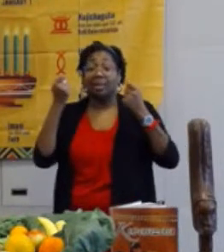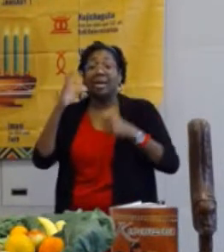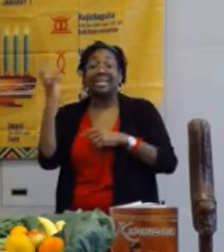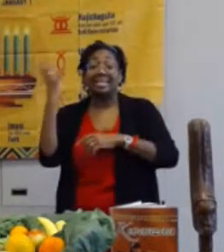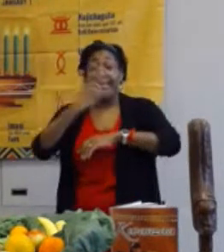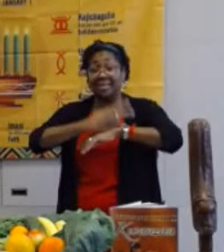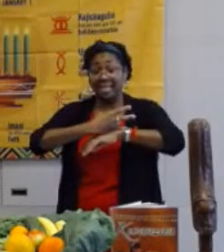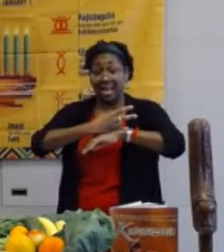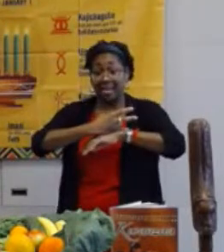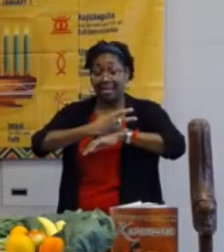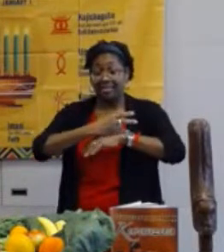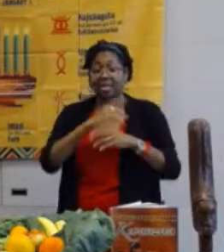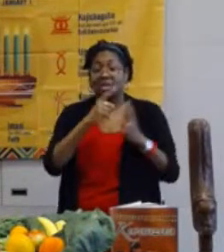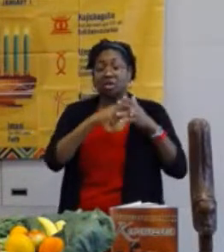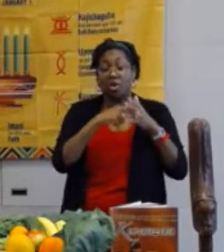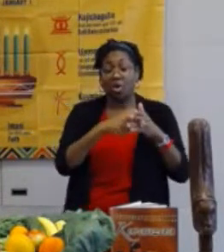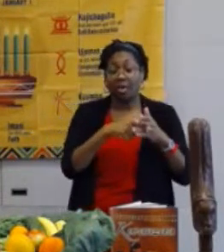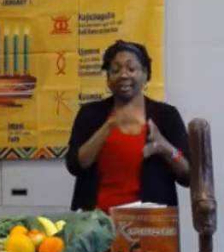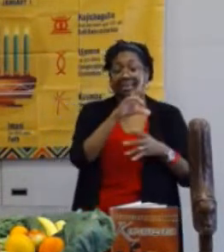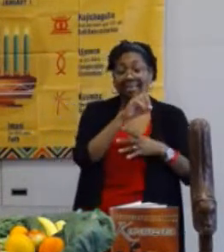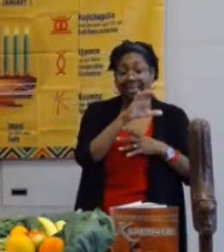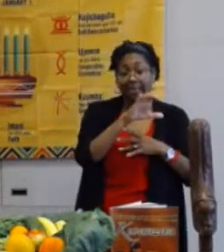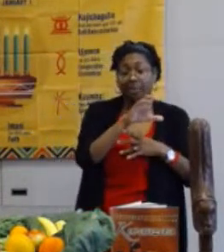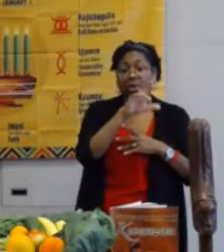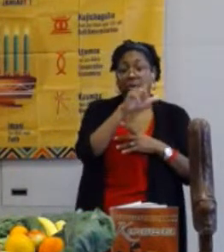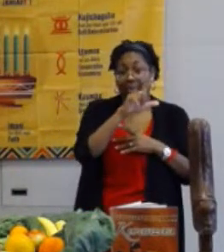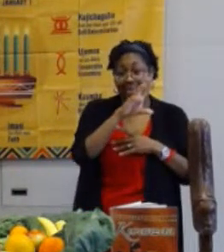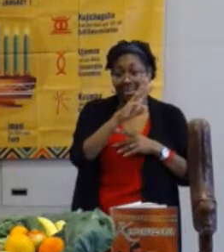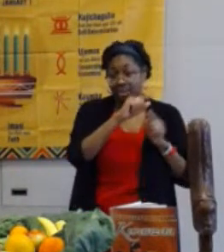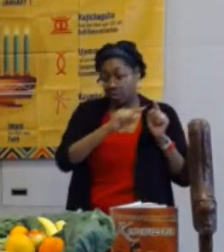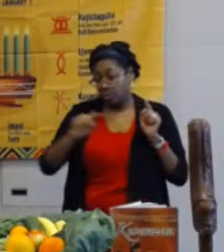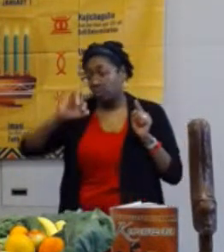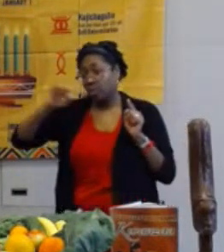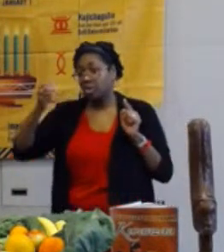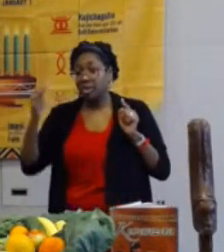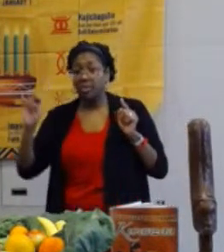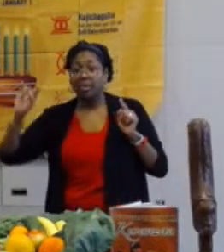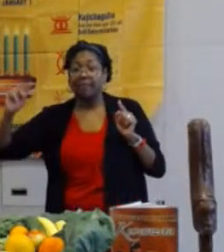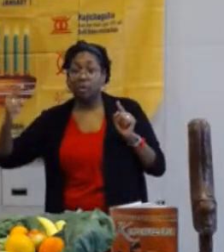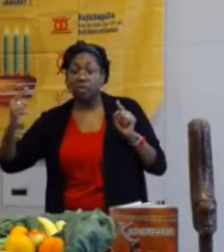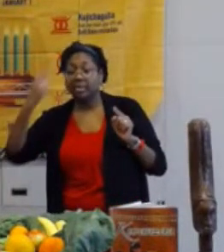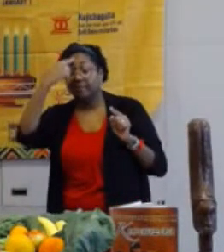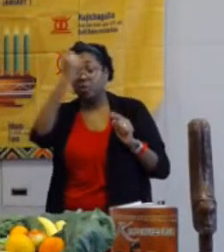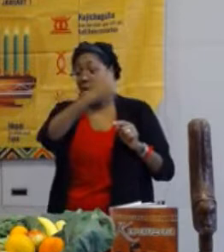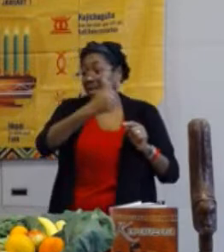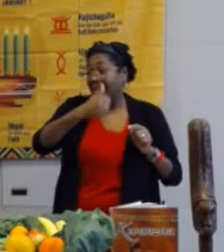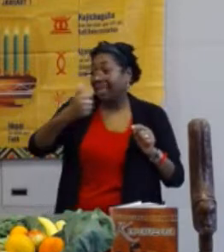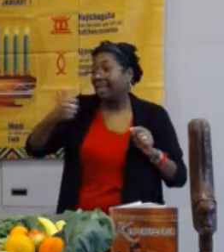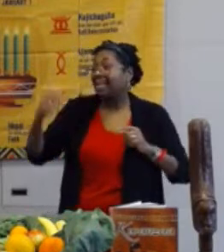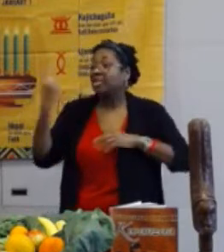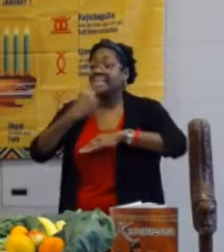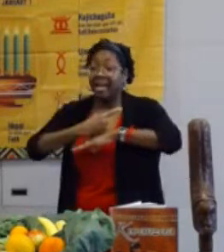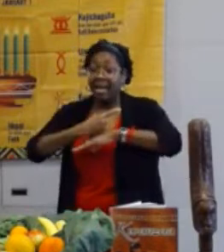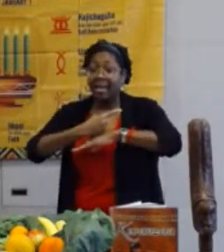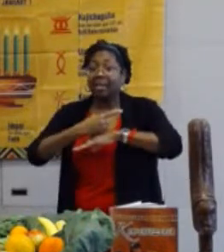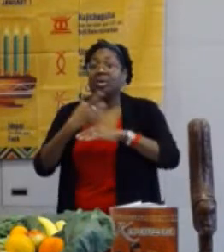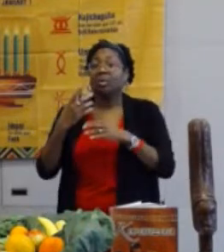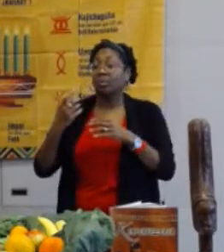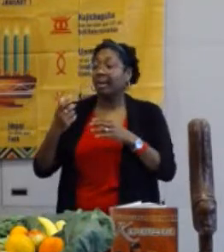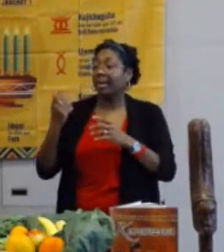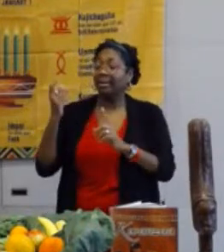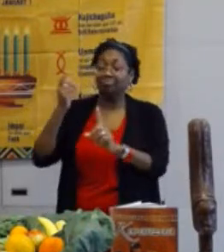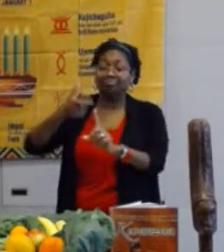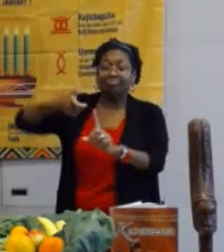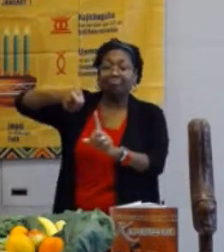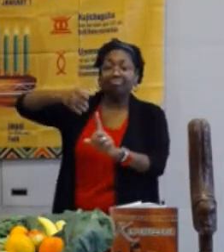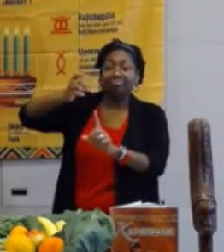begin December 26th through January 1st. And for each day that we celebrate Kwanzaa, we light a candle for that